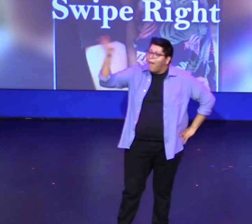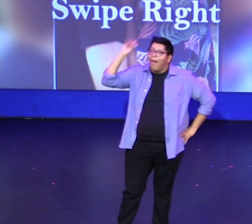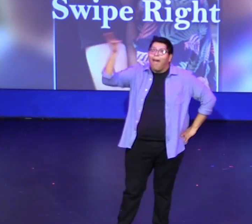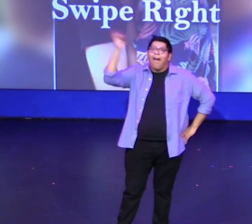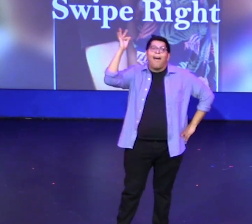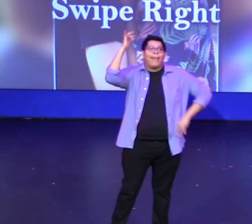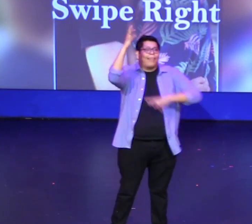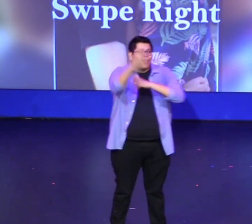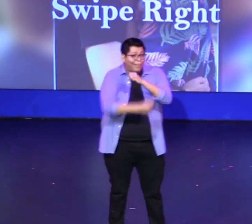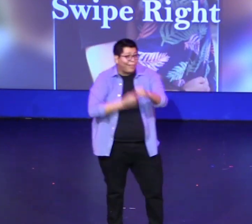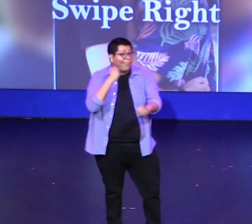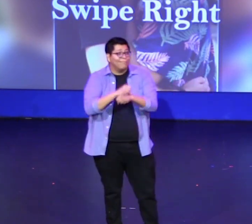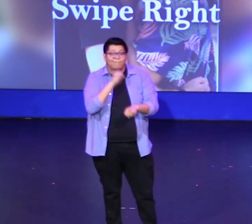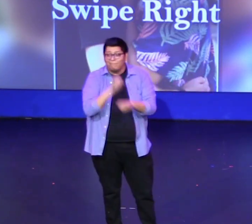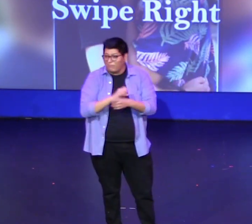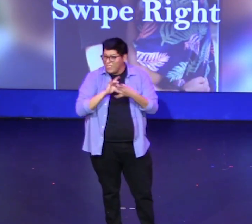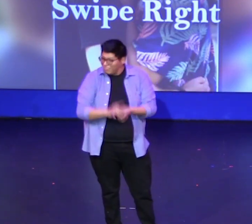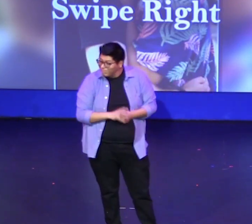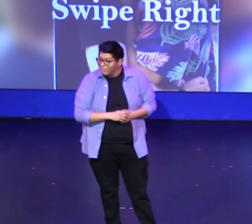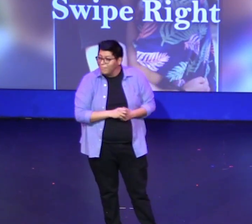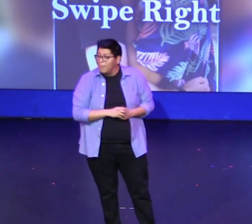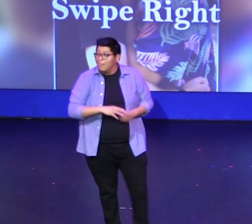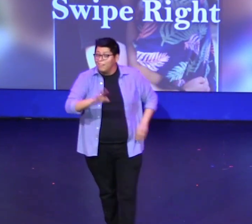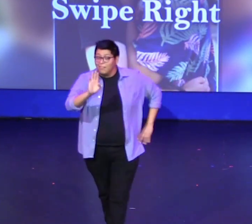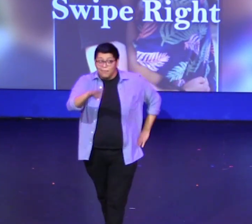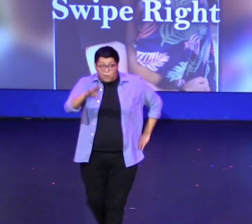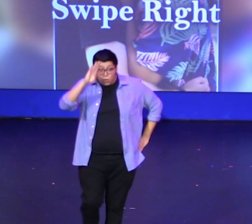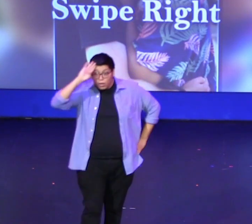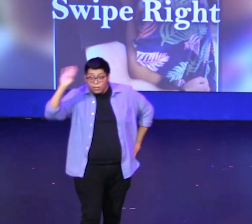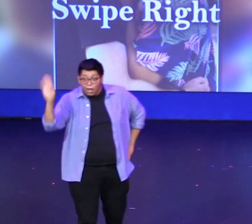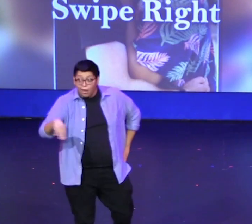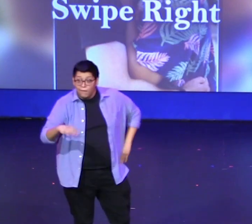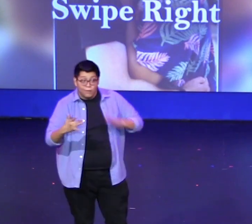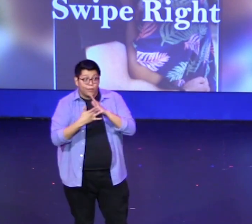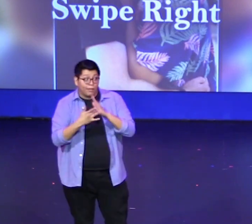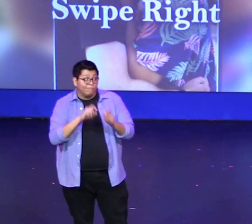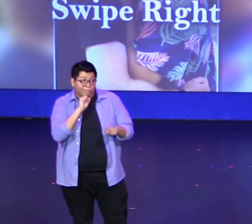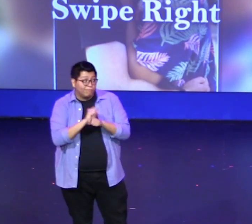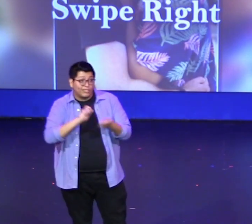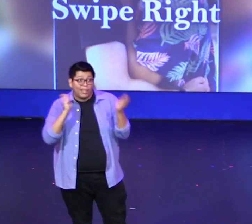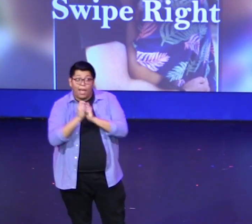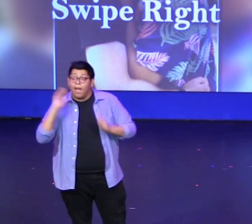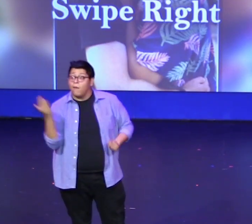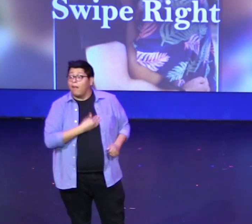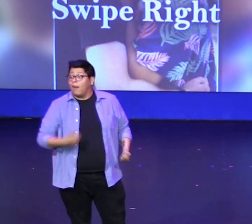and it goes on to the third and the fourth and the fifth, and a year later, that becomes a relationship. So remember when I told you in the